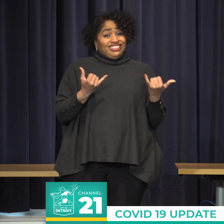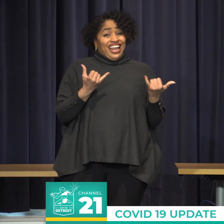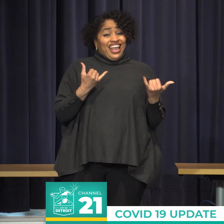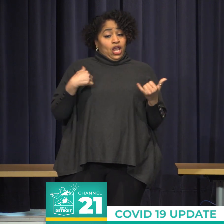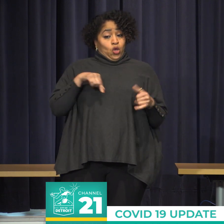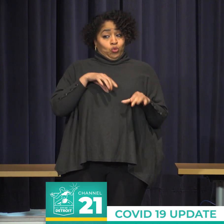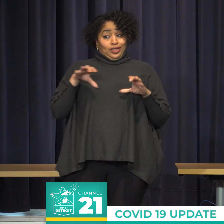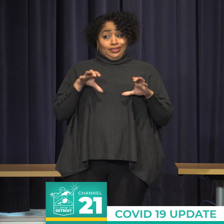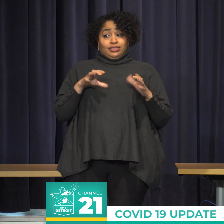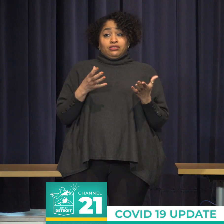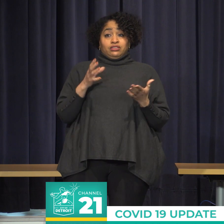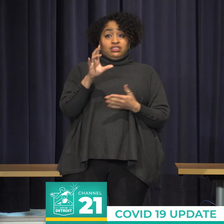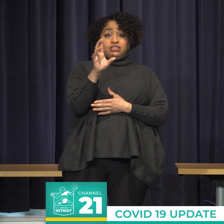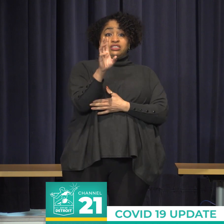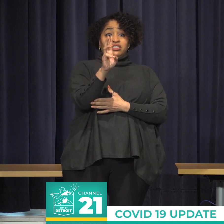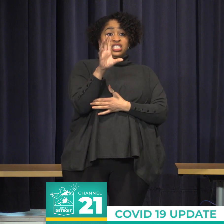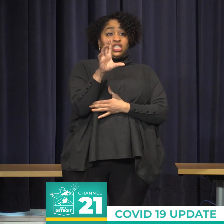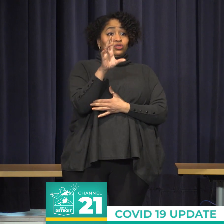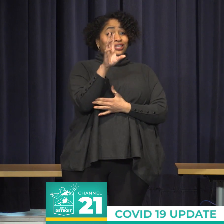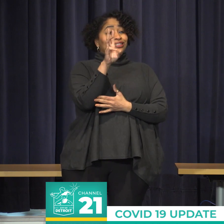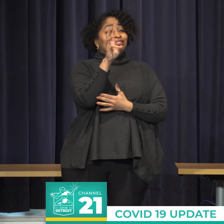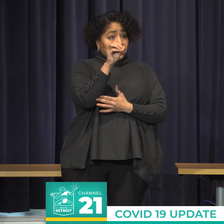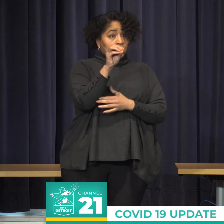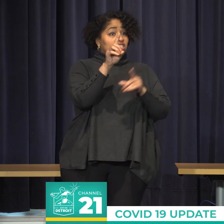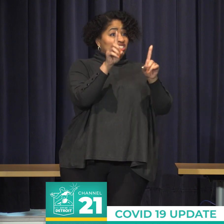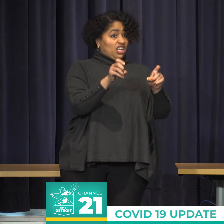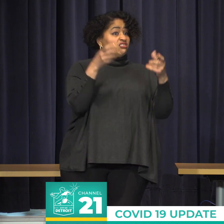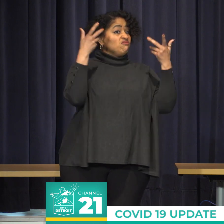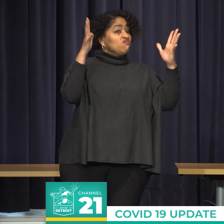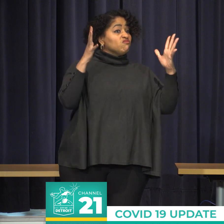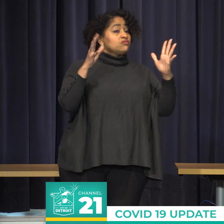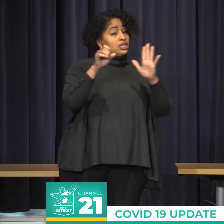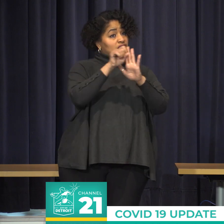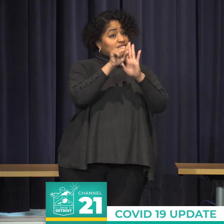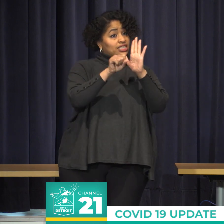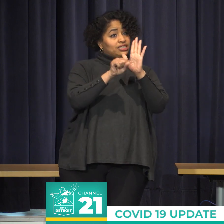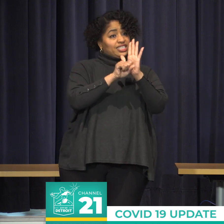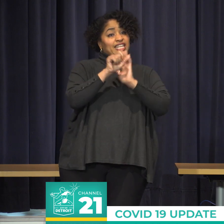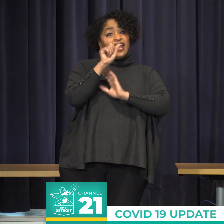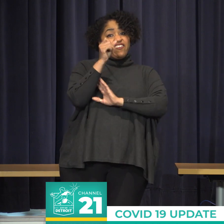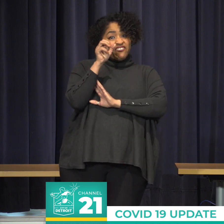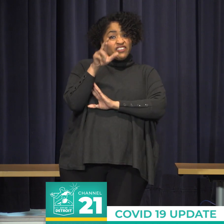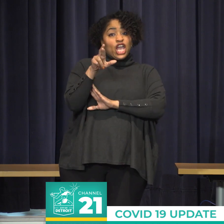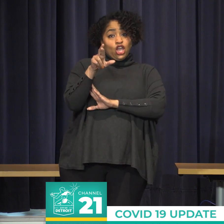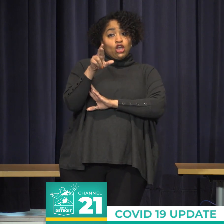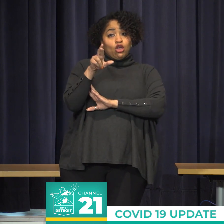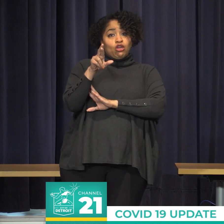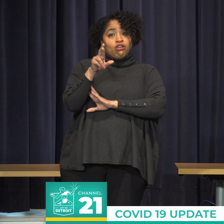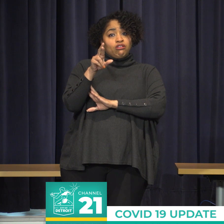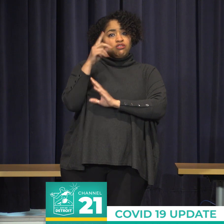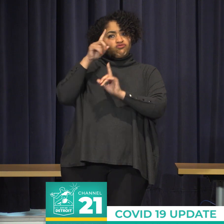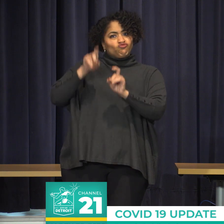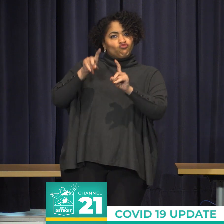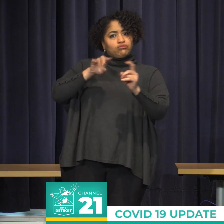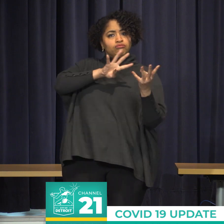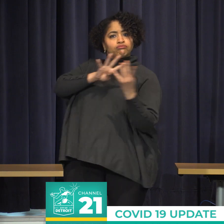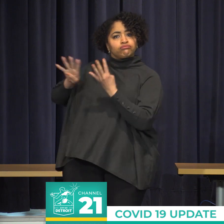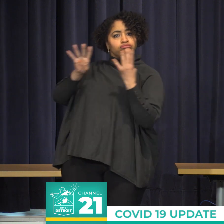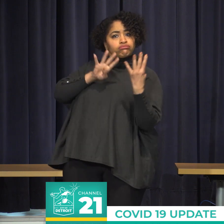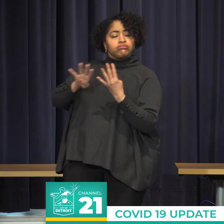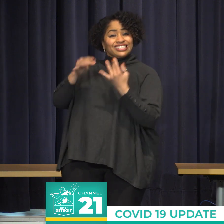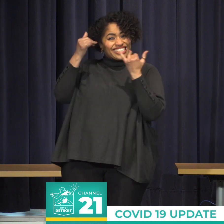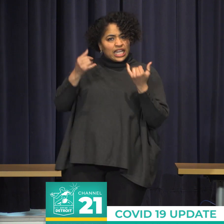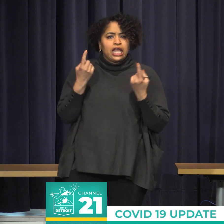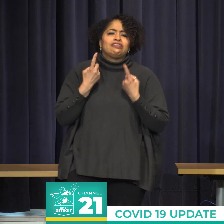we did 660 tests at the state fairground site. We're finally getting to the level of